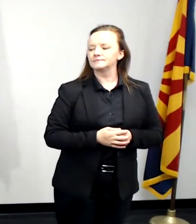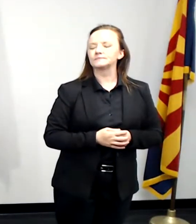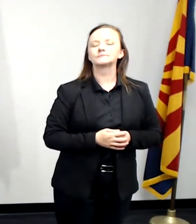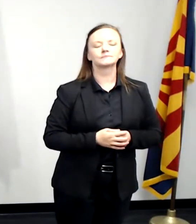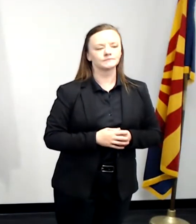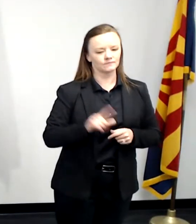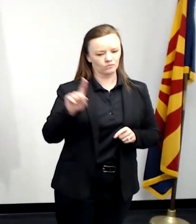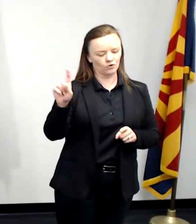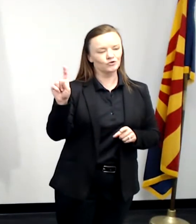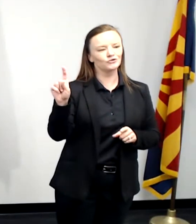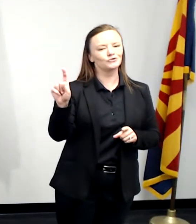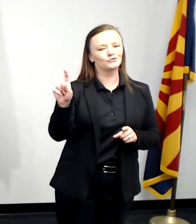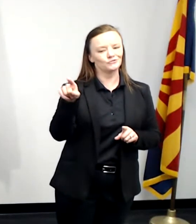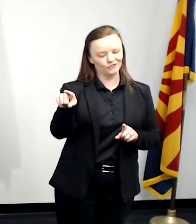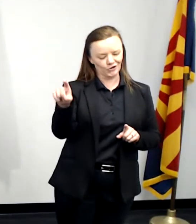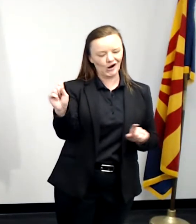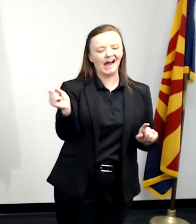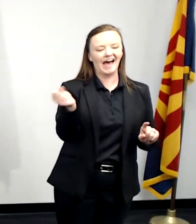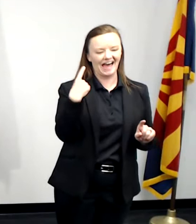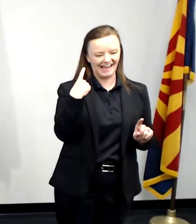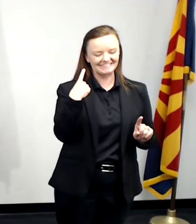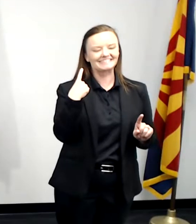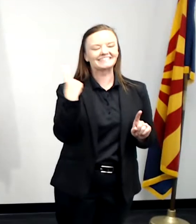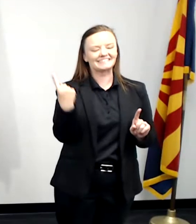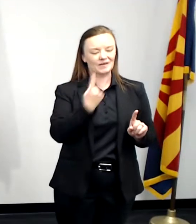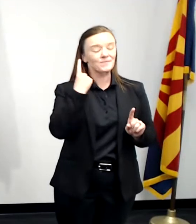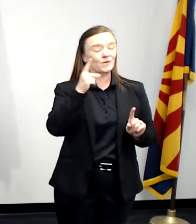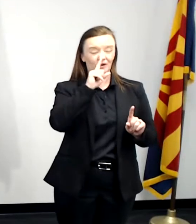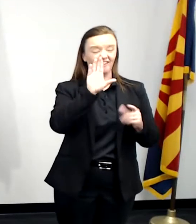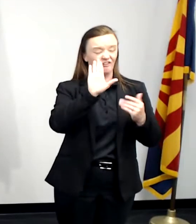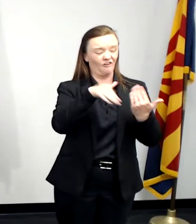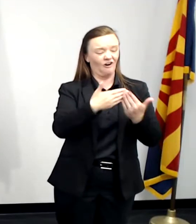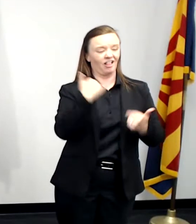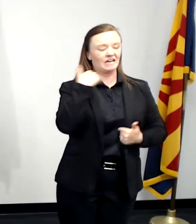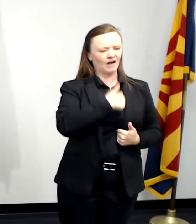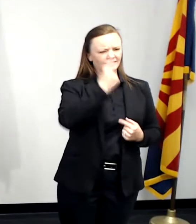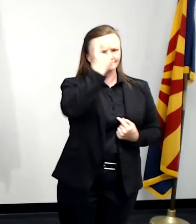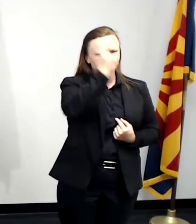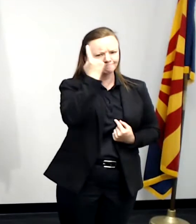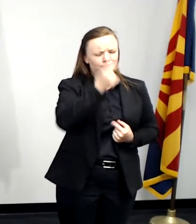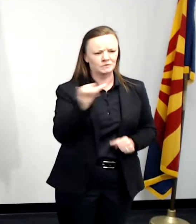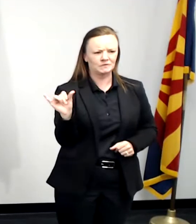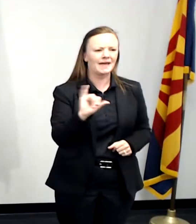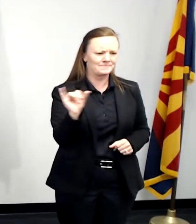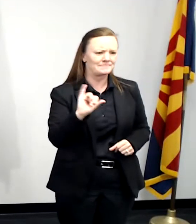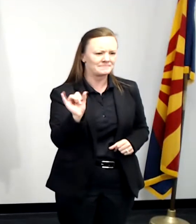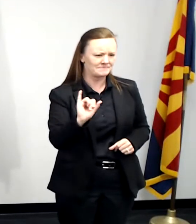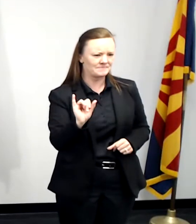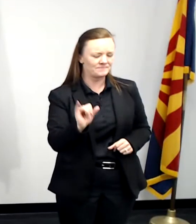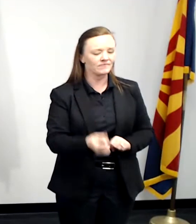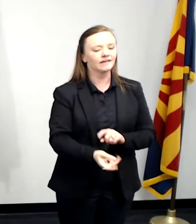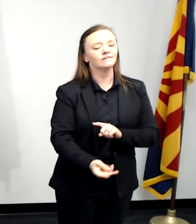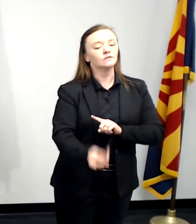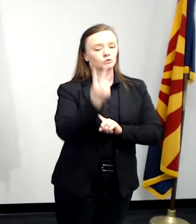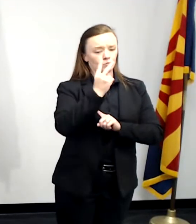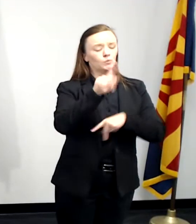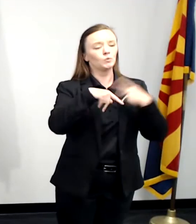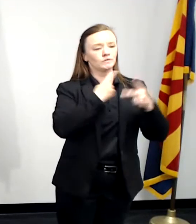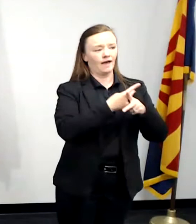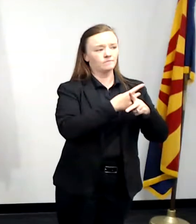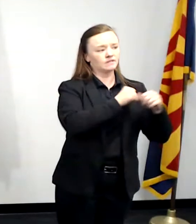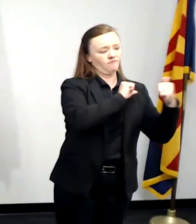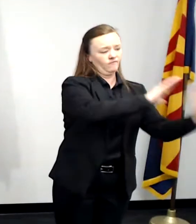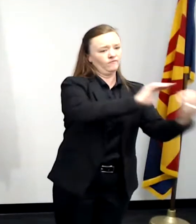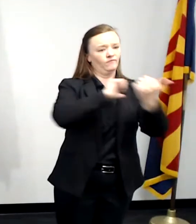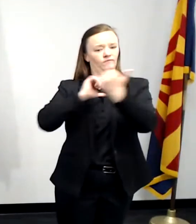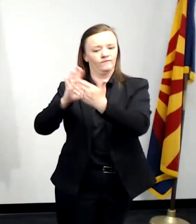So you're asking the question that all of the experts are asking too. In fact, there's two types of models that are out there, and every model